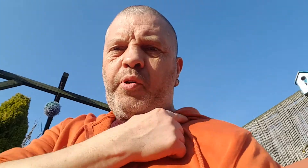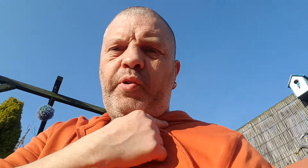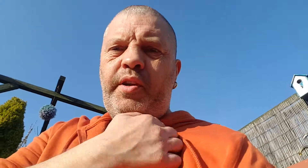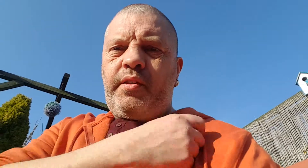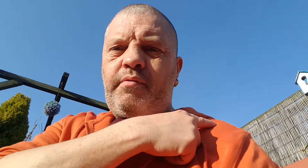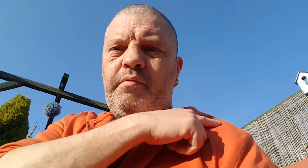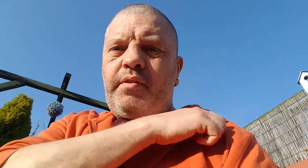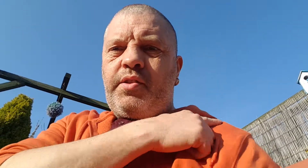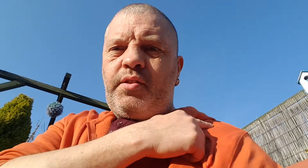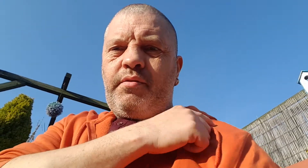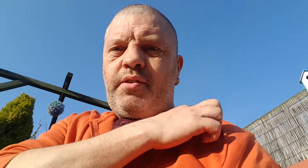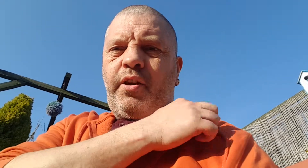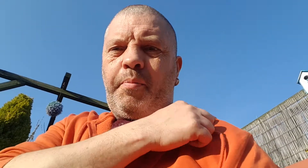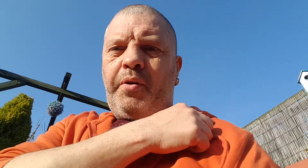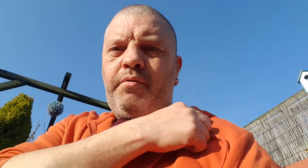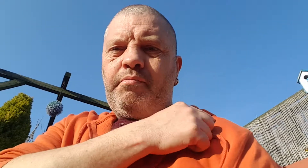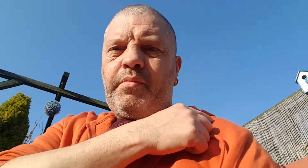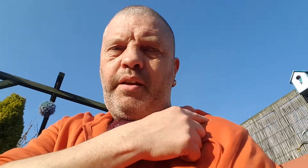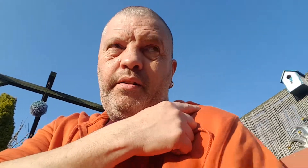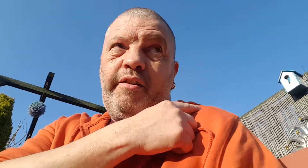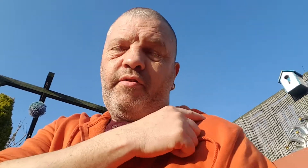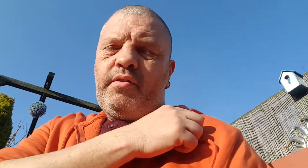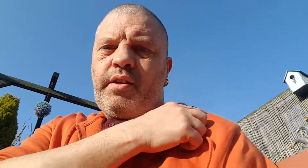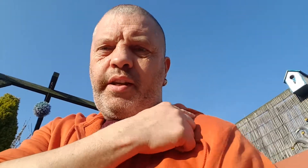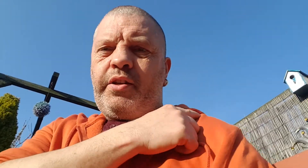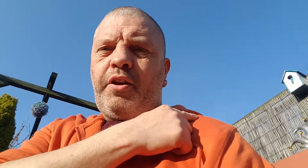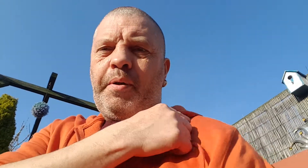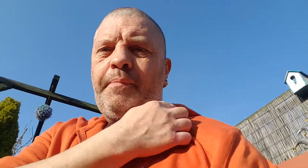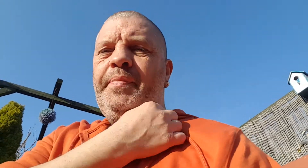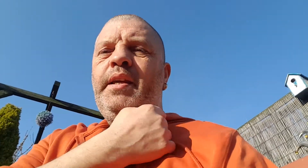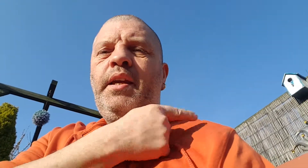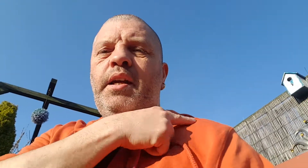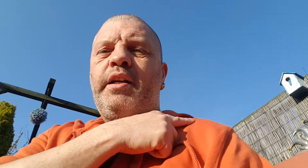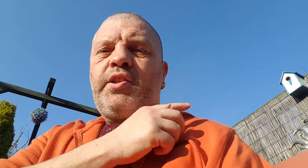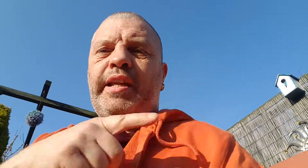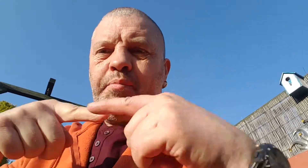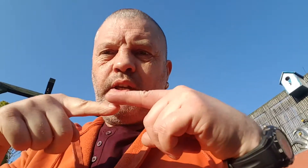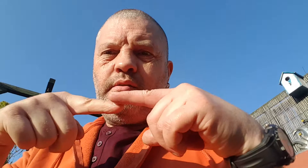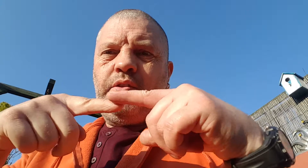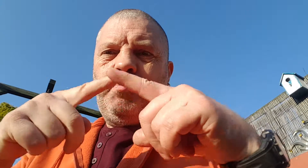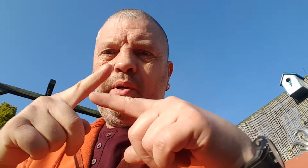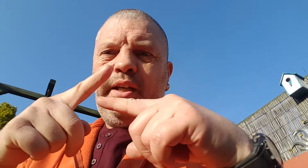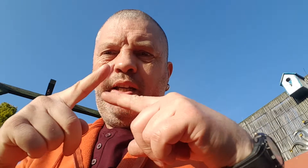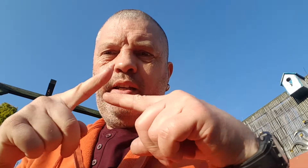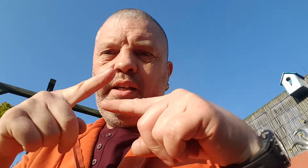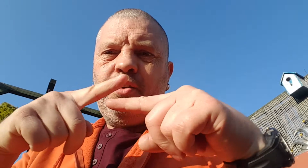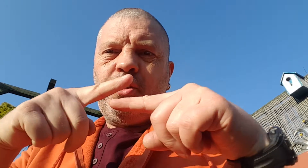broke this collarbone, my left side collarbone. I snapped it completely in two.